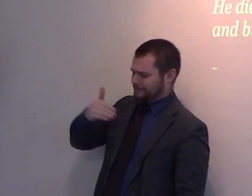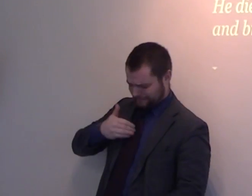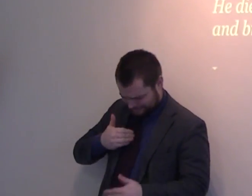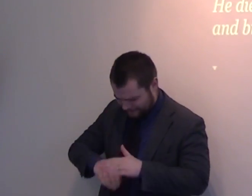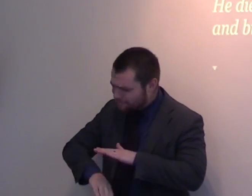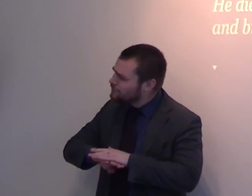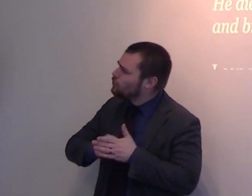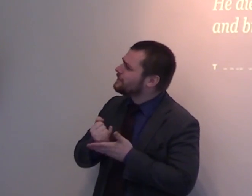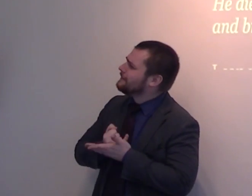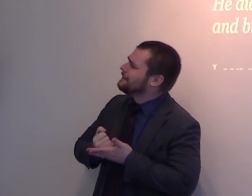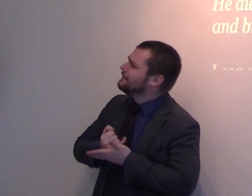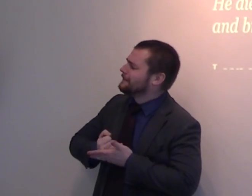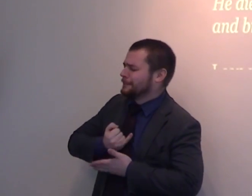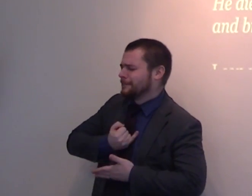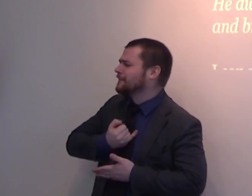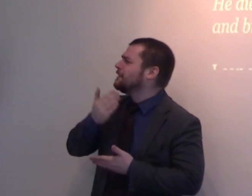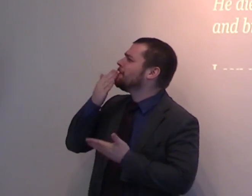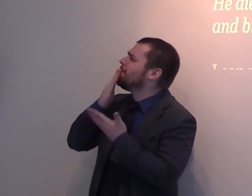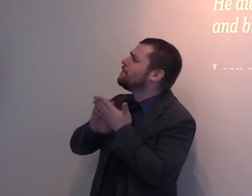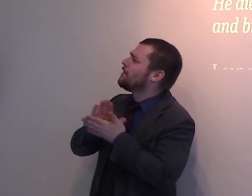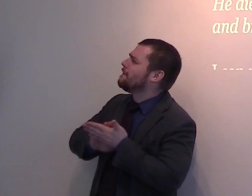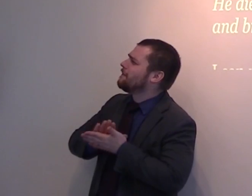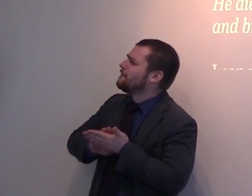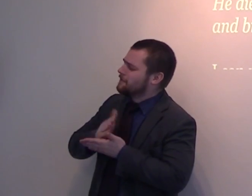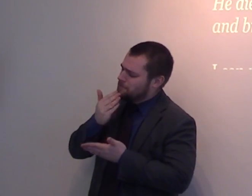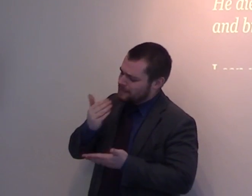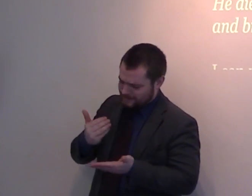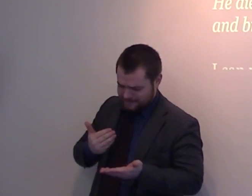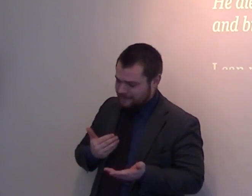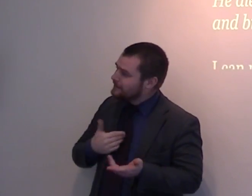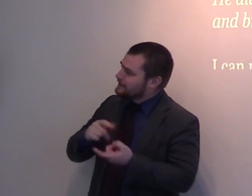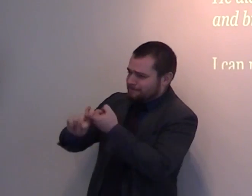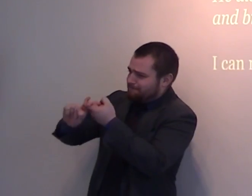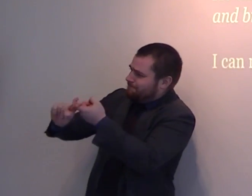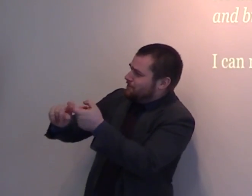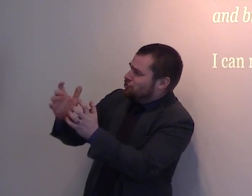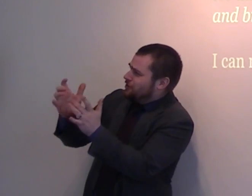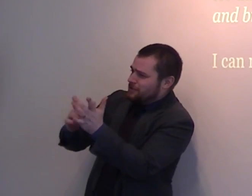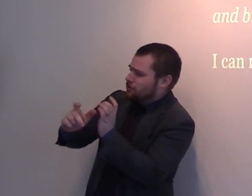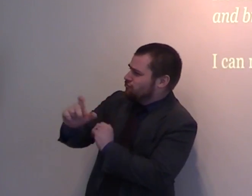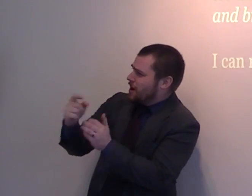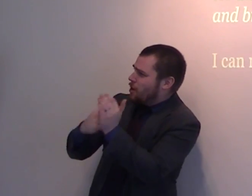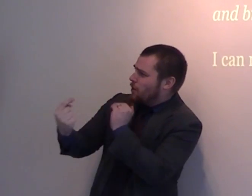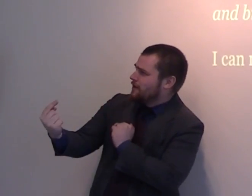sin. Please forgive me. I rely on Jesus Christ. He died for